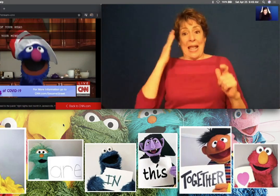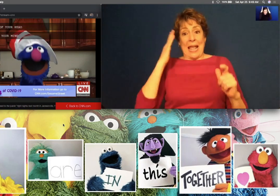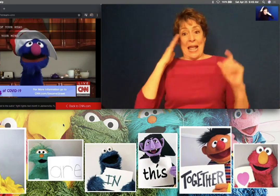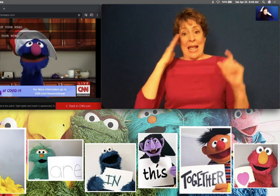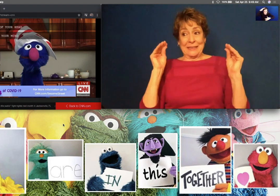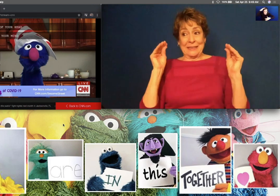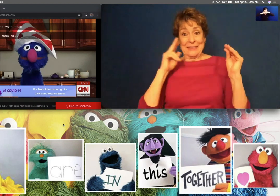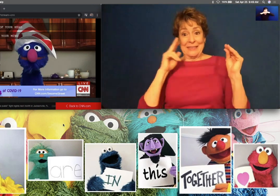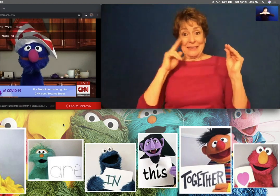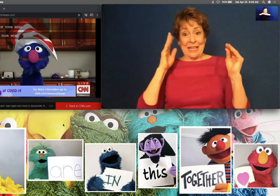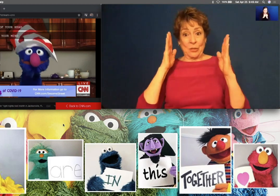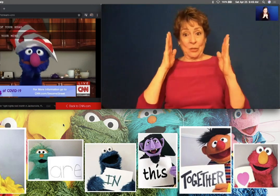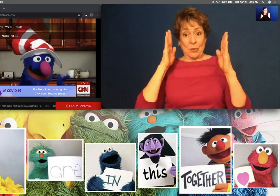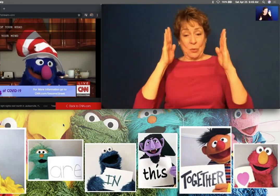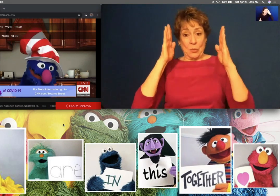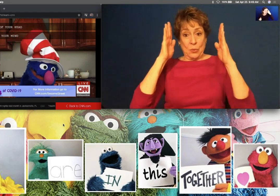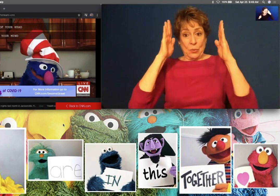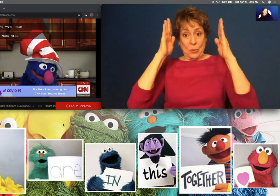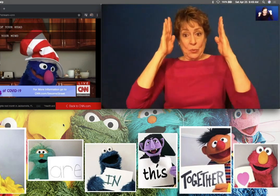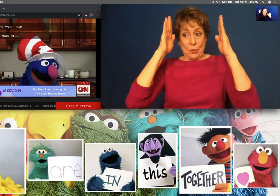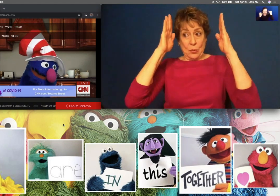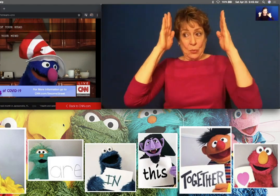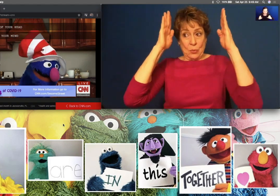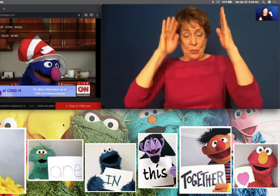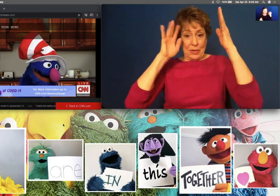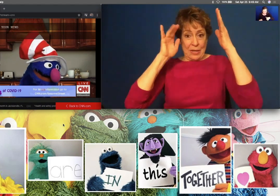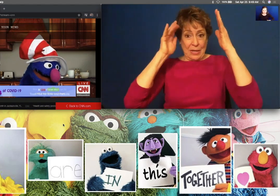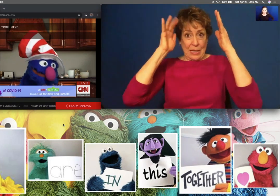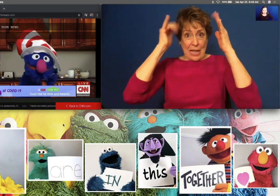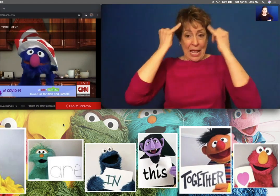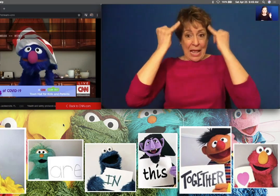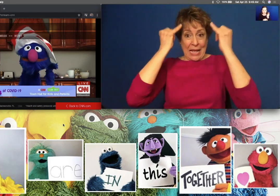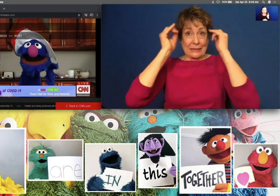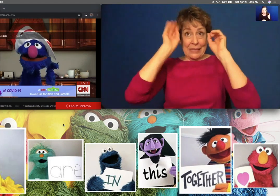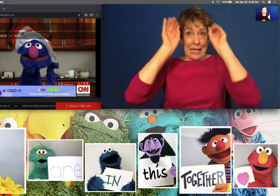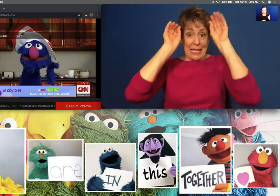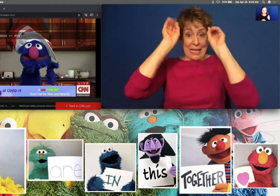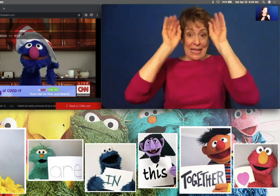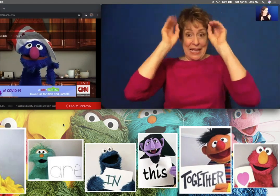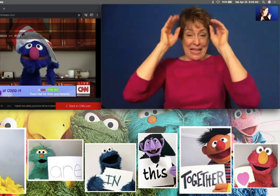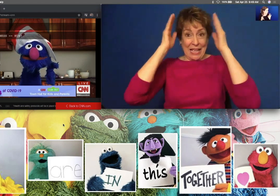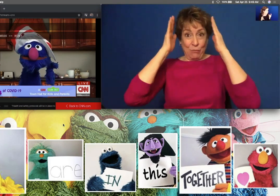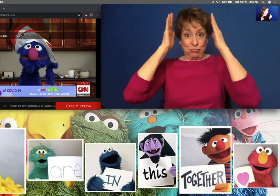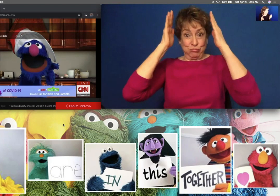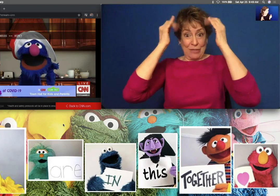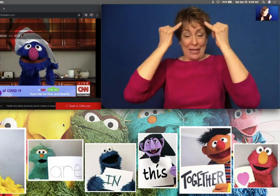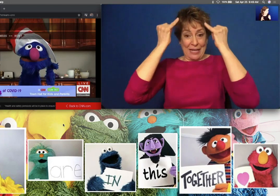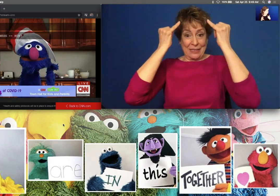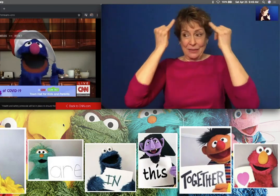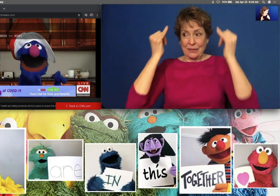doing, and your mind fills it all up. Yes, that is mindfulness.